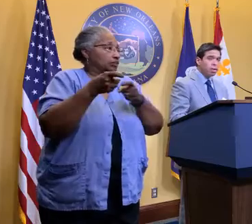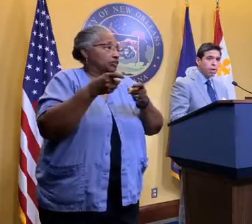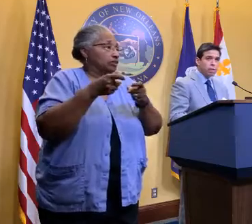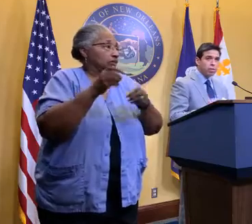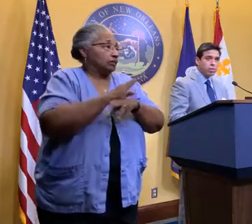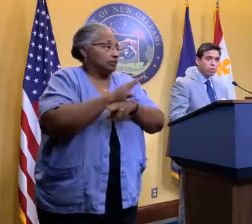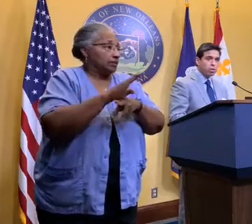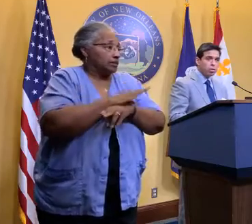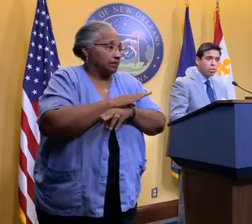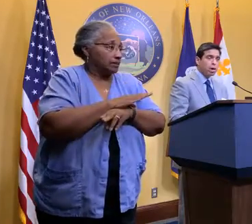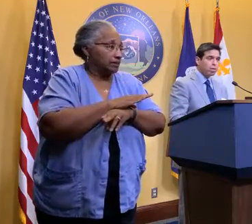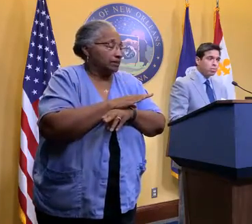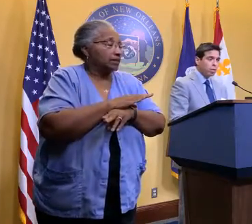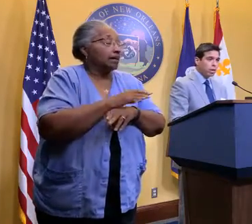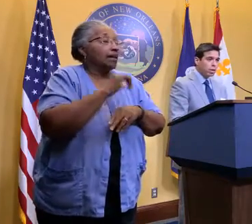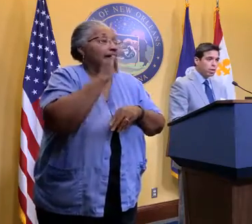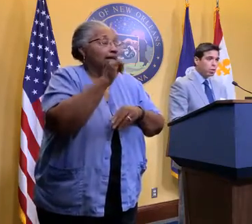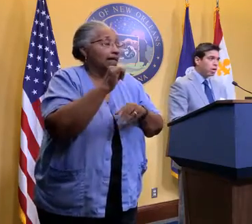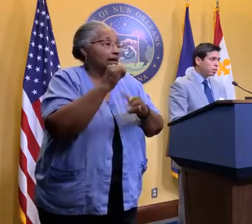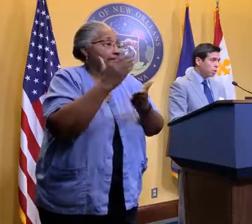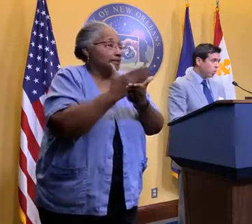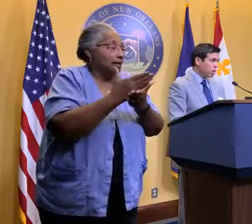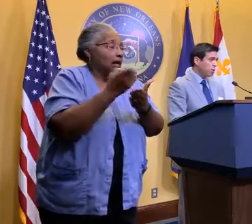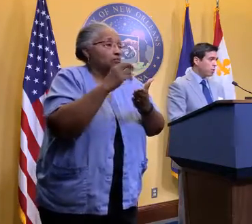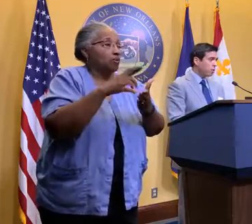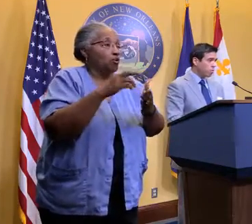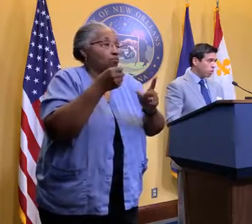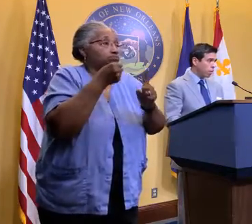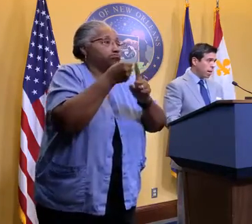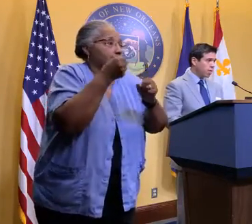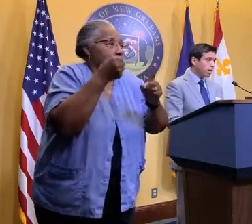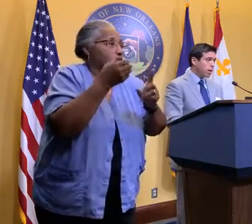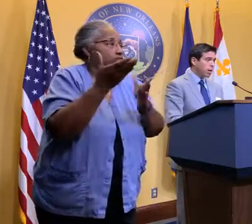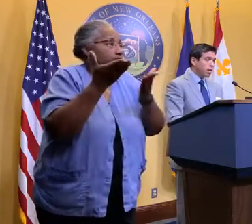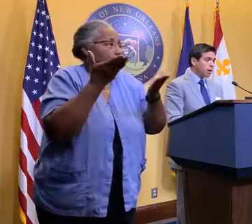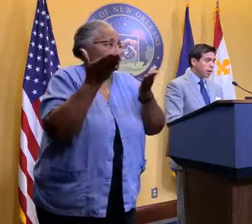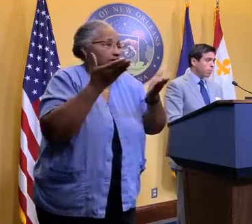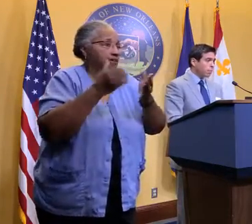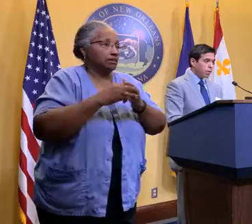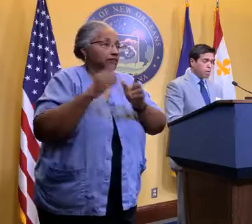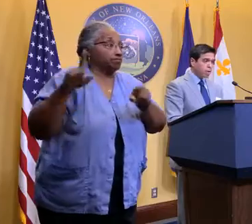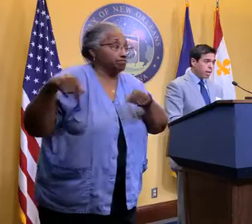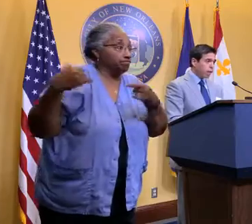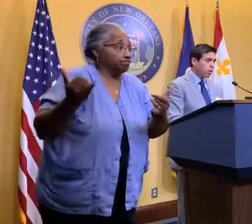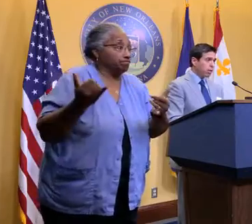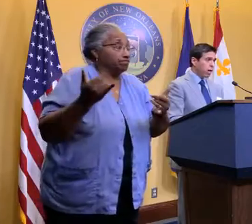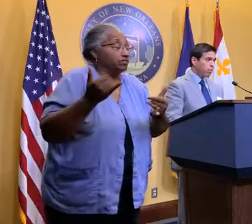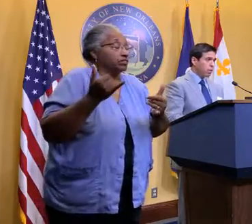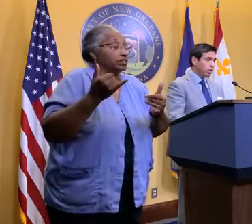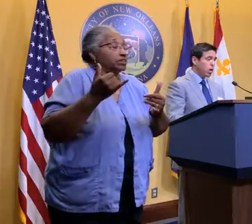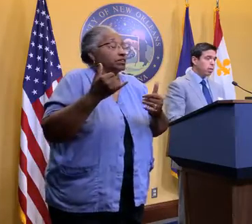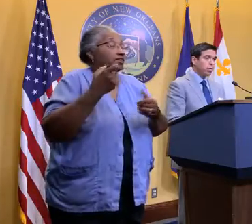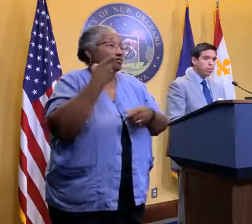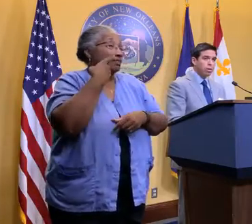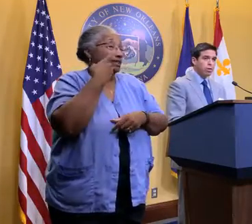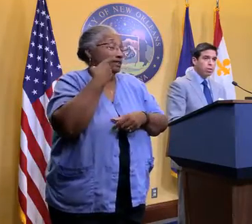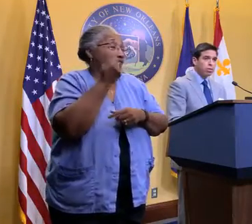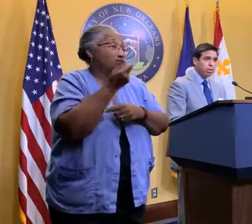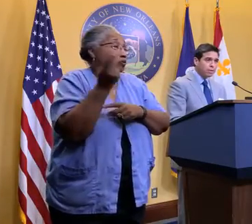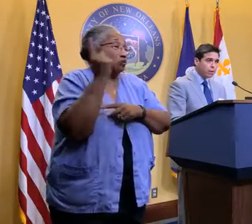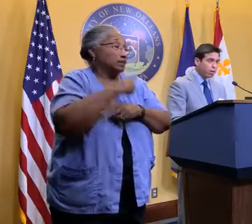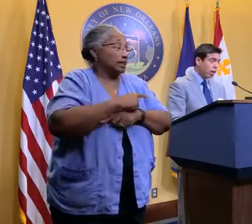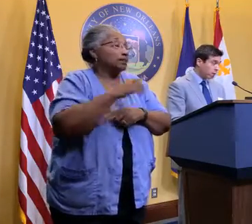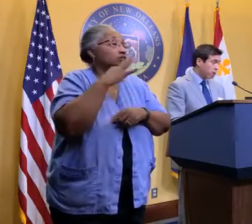as minimal of an impact to services that we possibly can to city residents. Over this last few days, I've been talking with